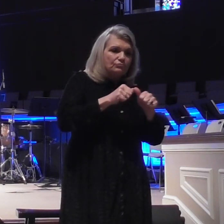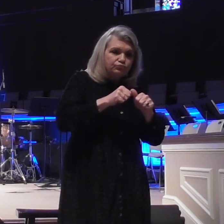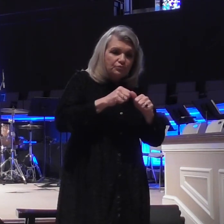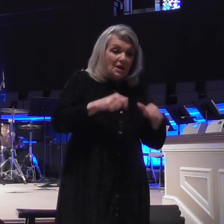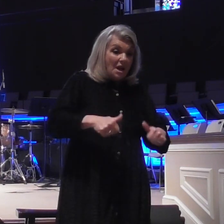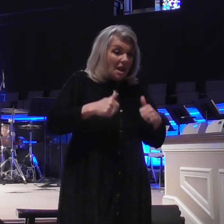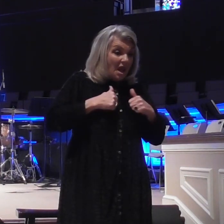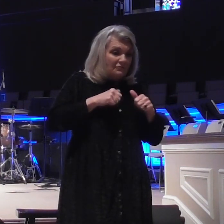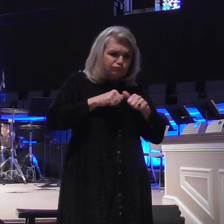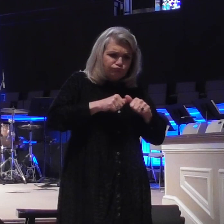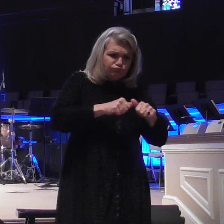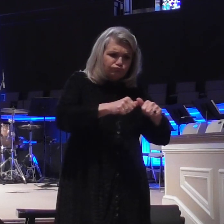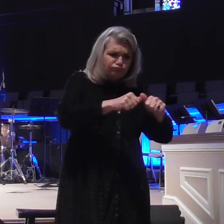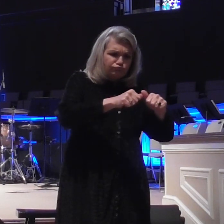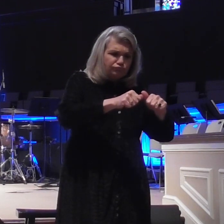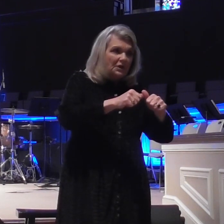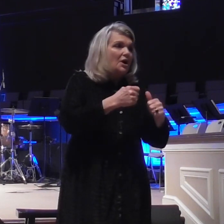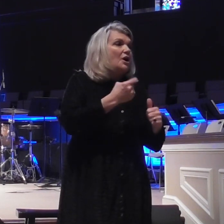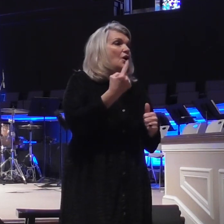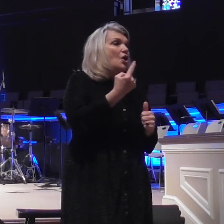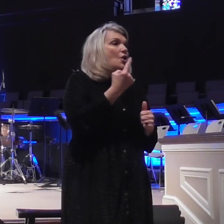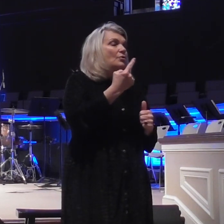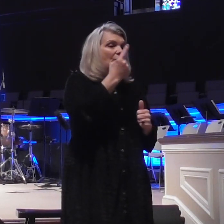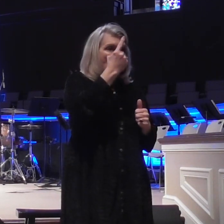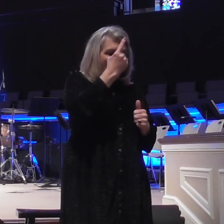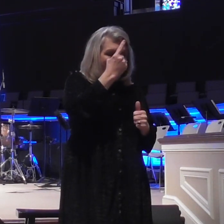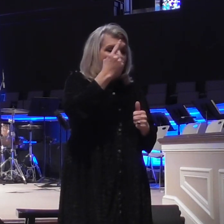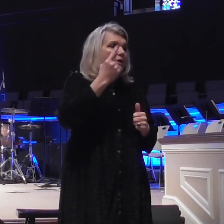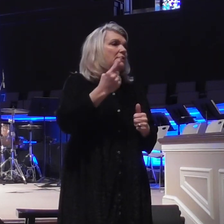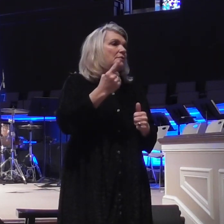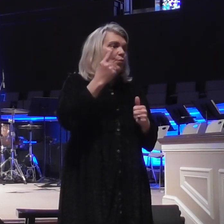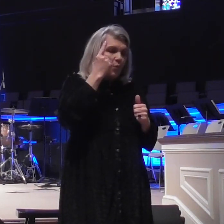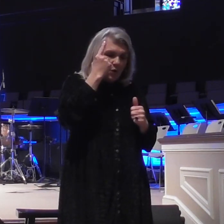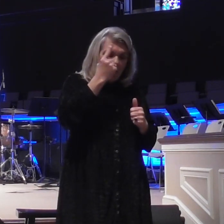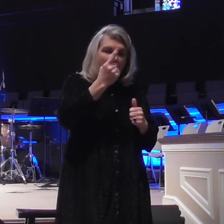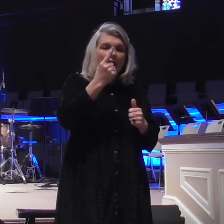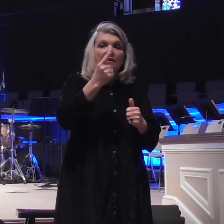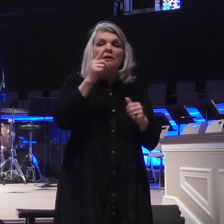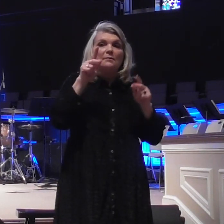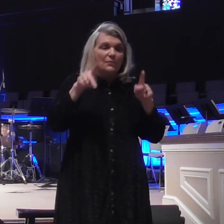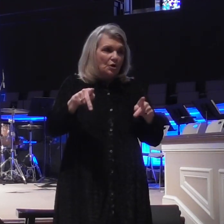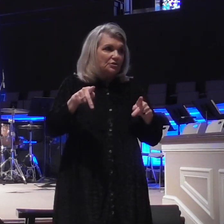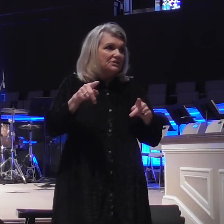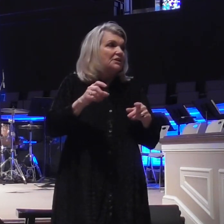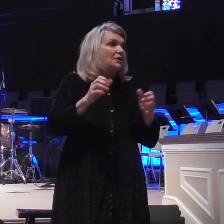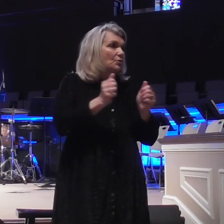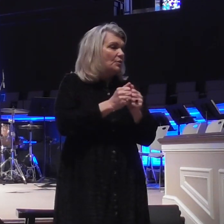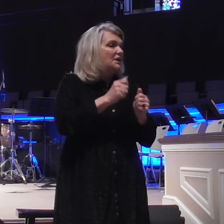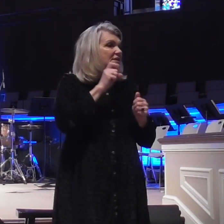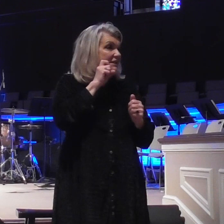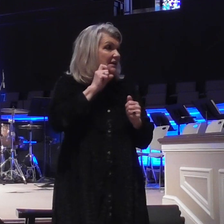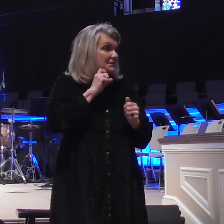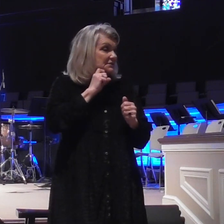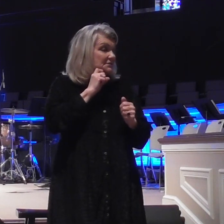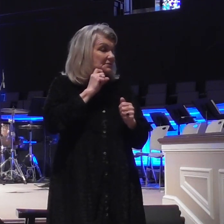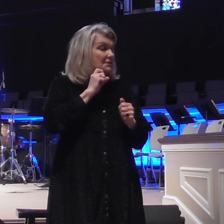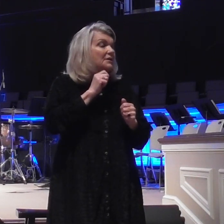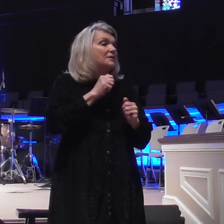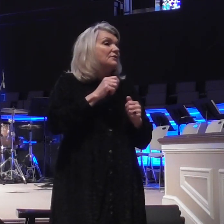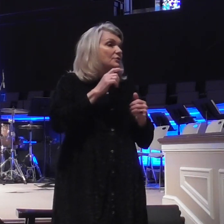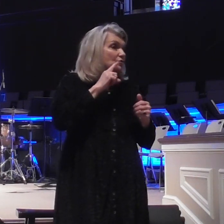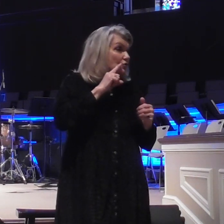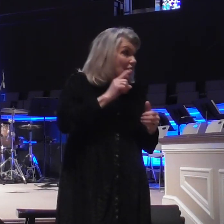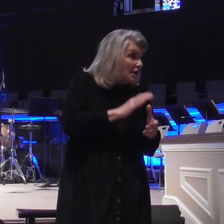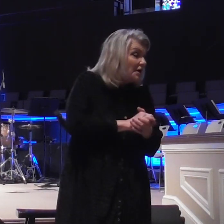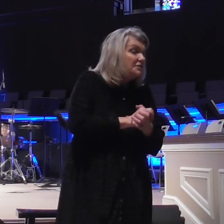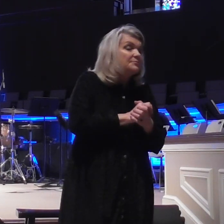predicts blessing. It predicts stability and it predicts goodness over a lifetime, which that's how long